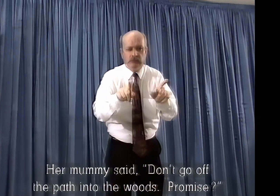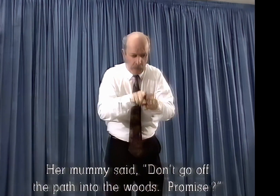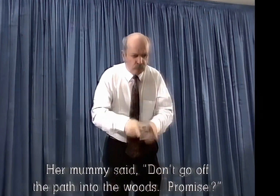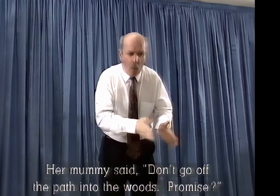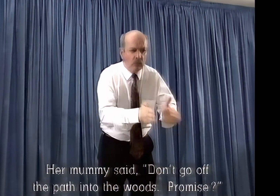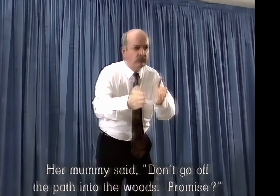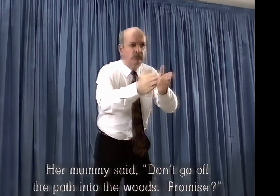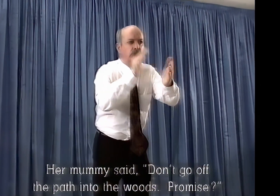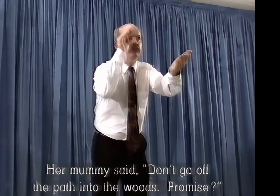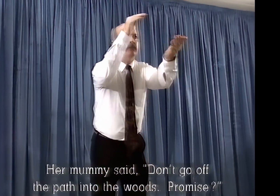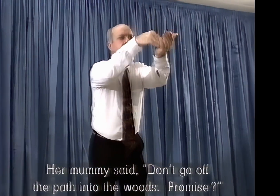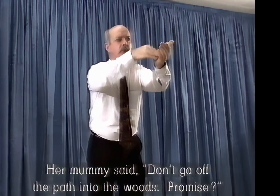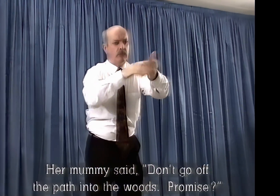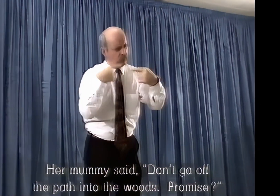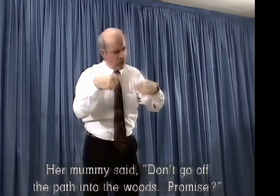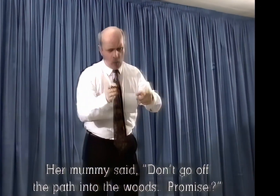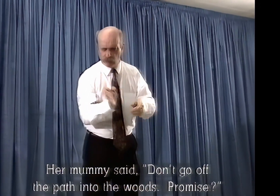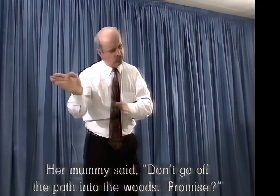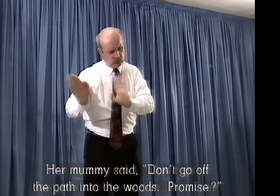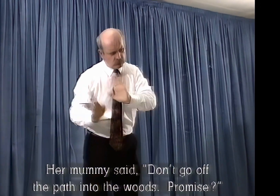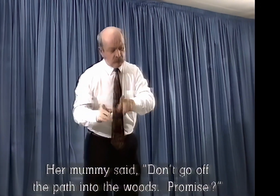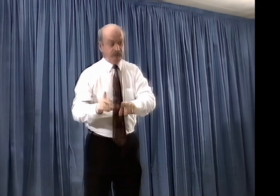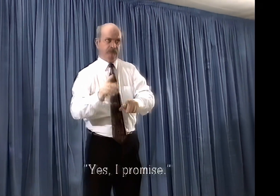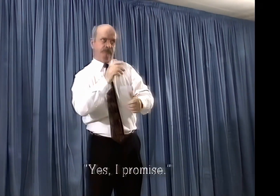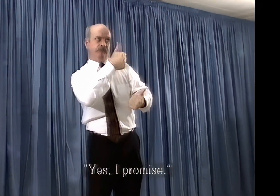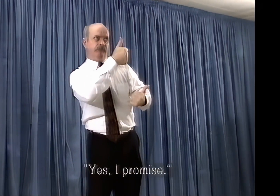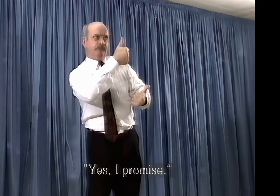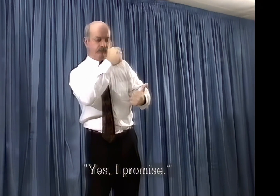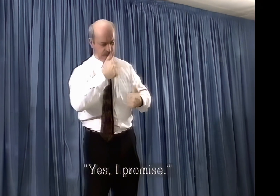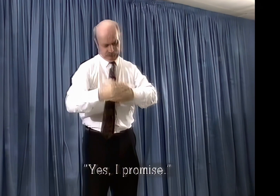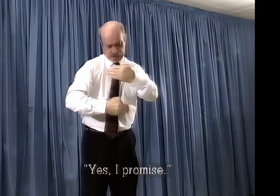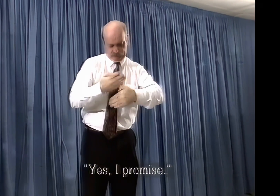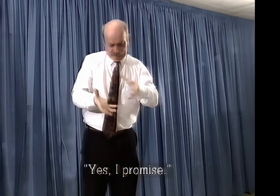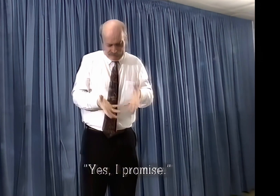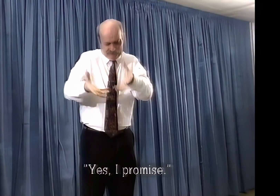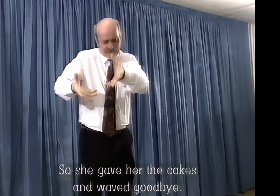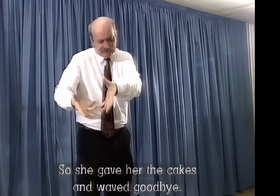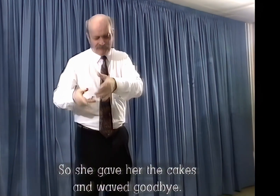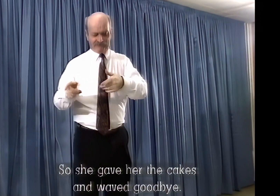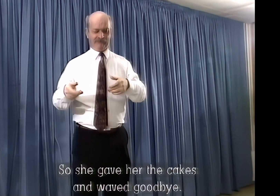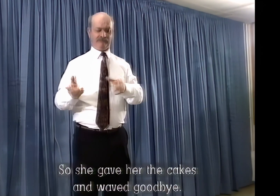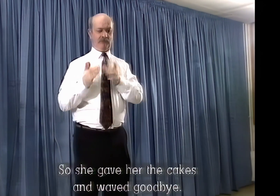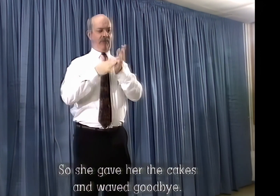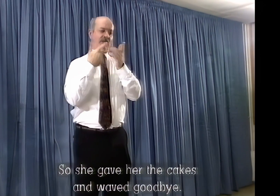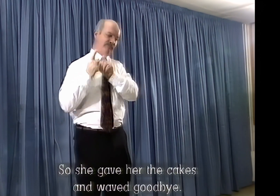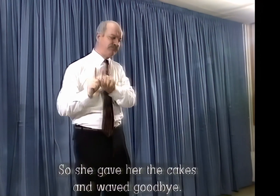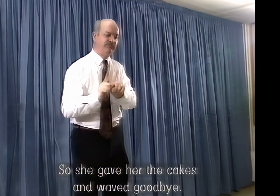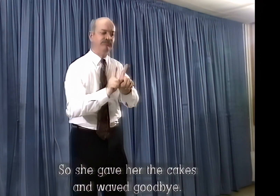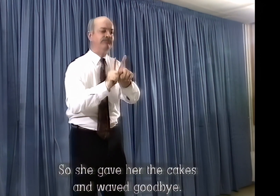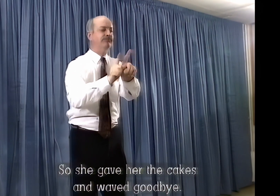the path. Don't go into the woods. Stay on the path until you get to Grandma's house. Do you promise? Yes, I promise. So she gave her the cakes and then